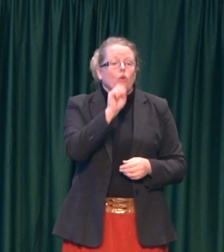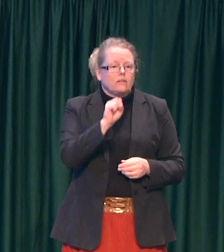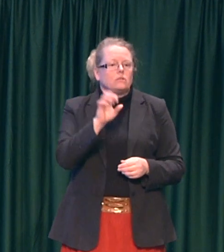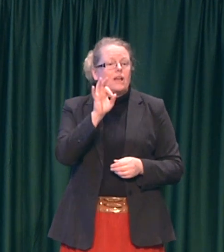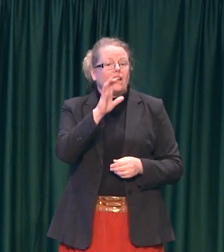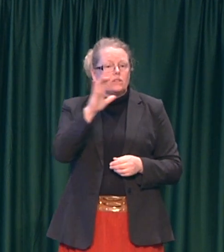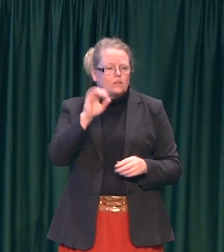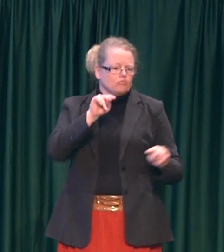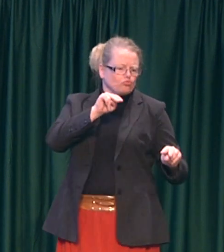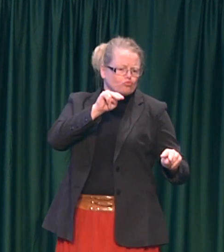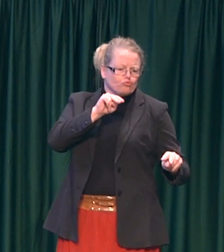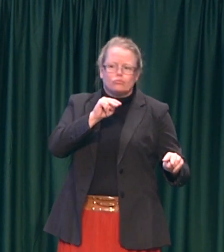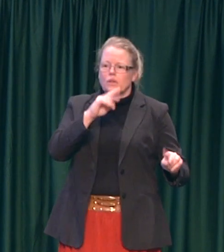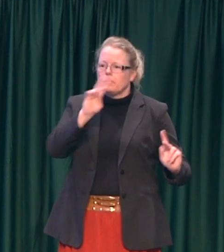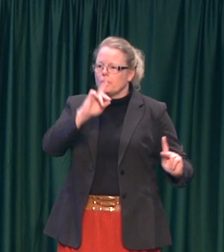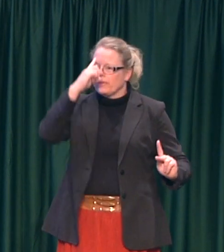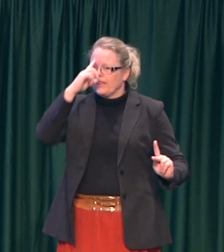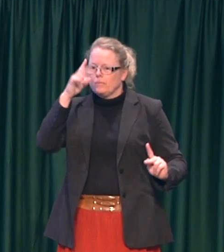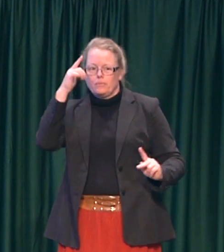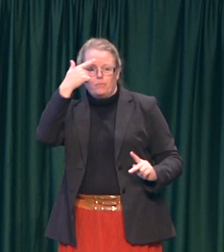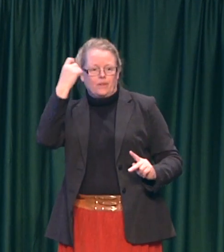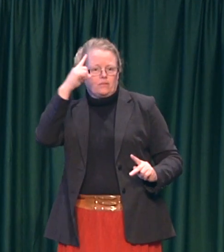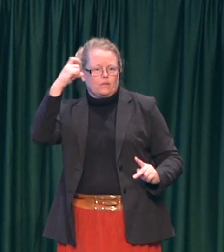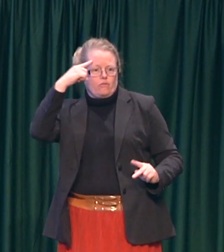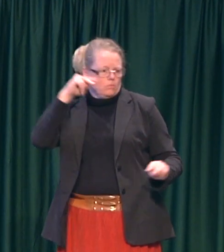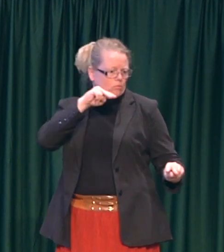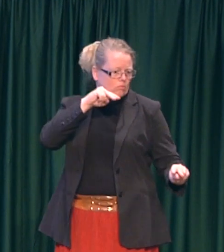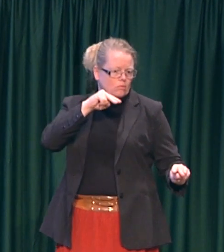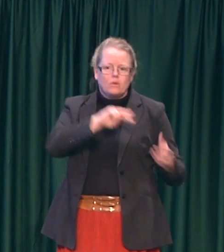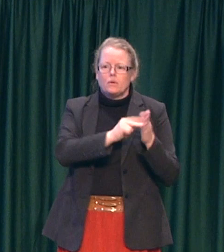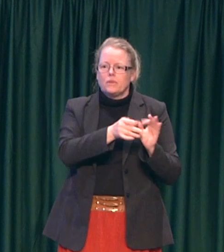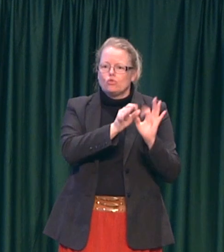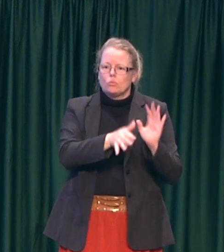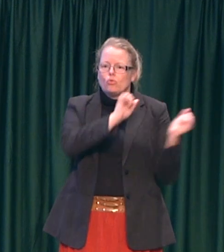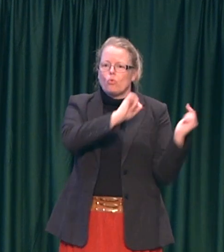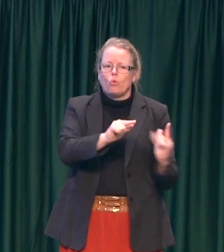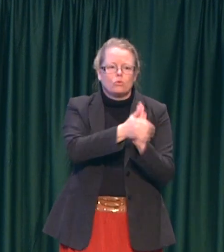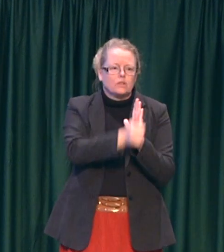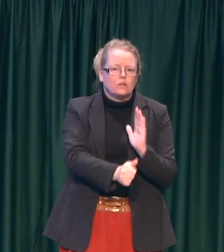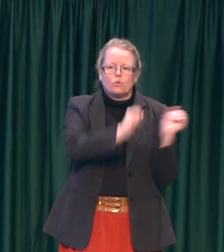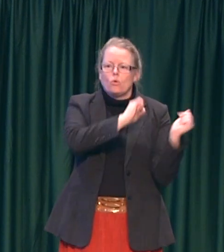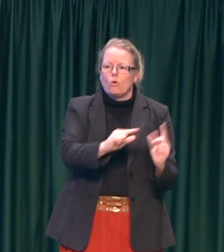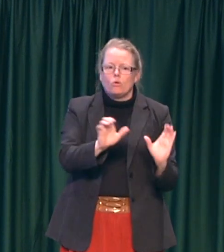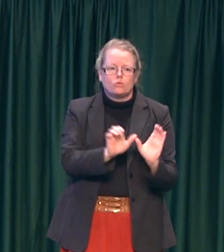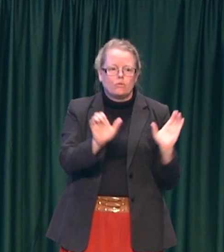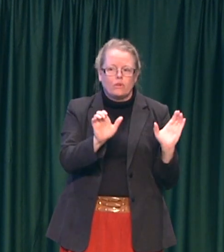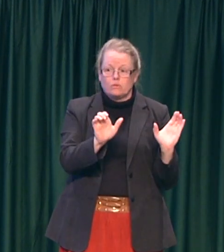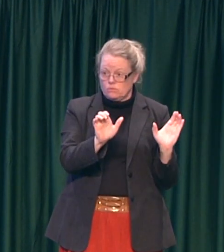So anyway, VRS, the FCC is monitoring it, right? So people assume, well then all interpreters